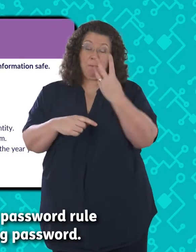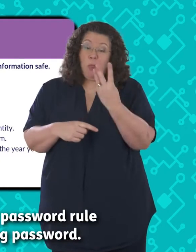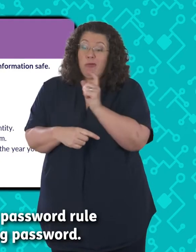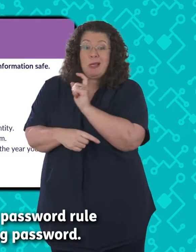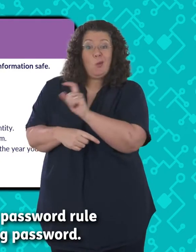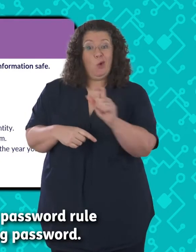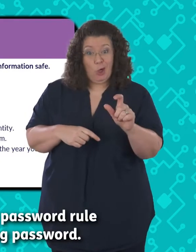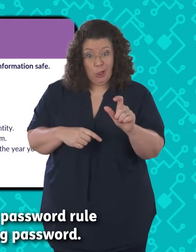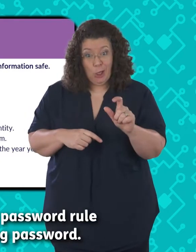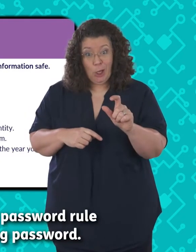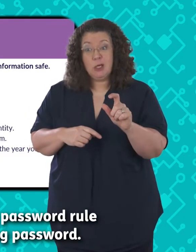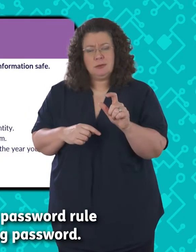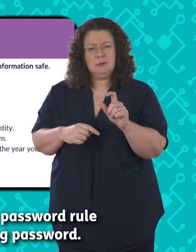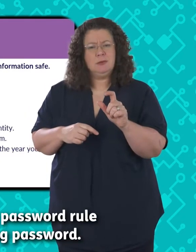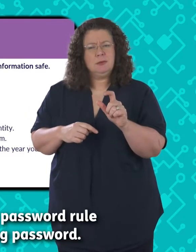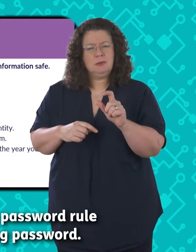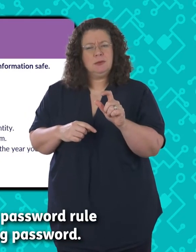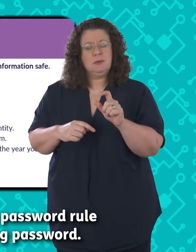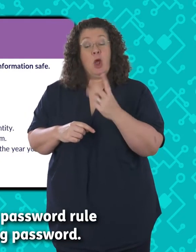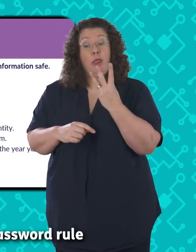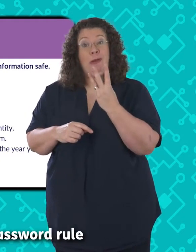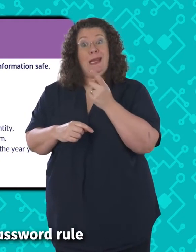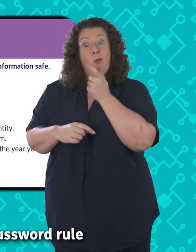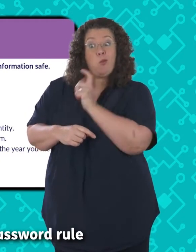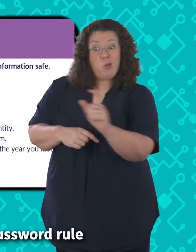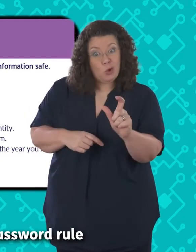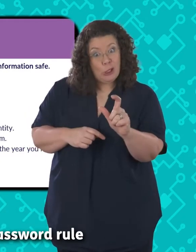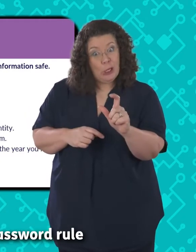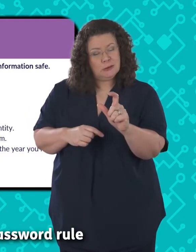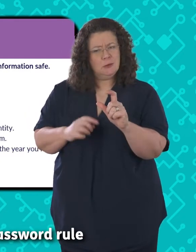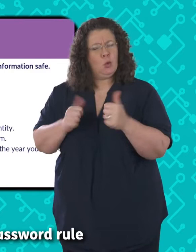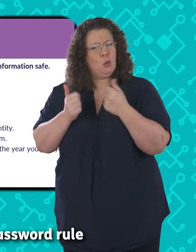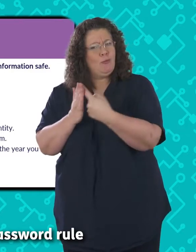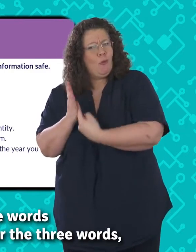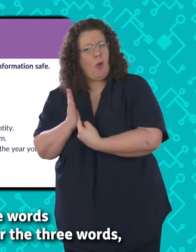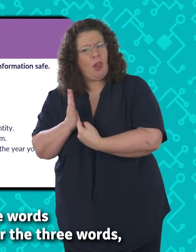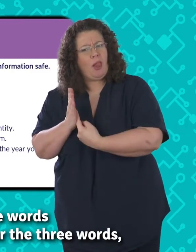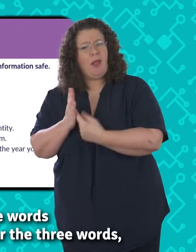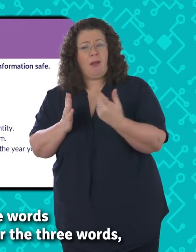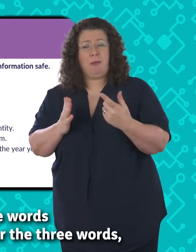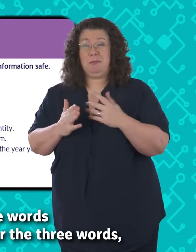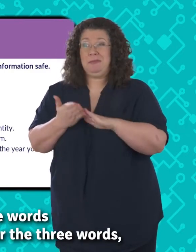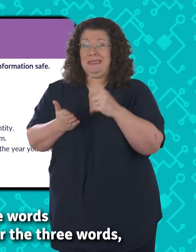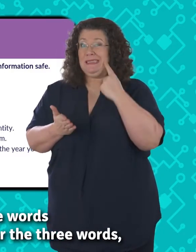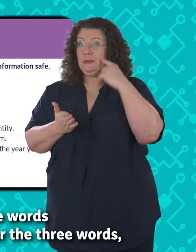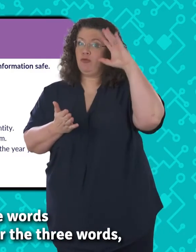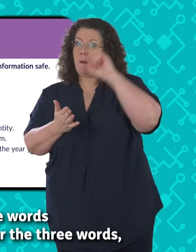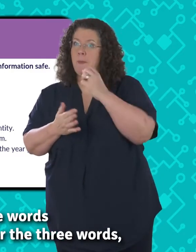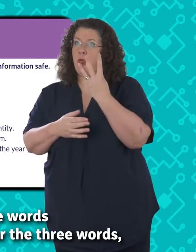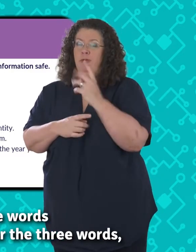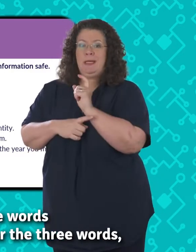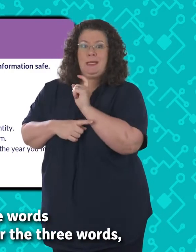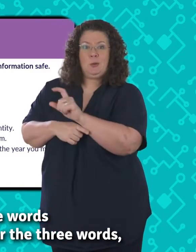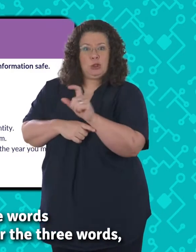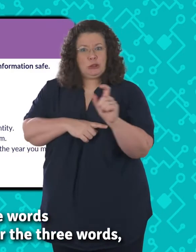3-word password rule to create a strong password. The 3-word password rule is: choose 3 words that you will